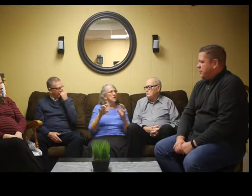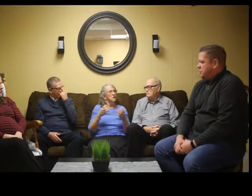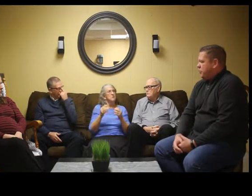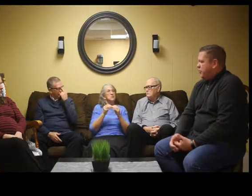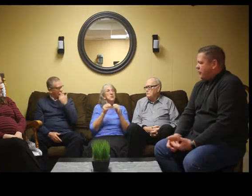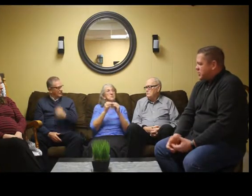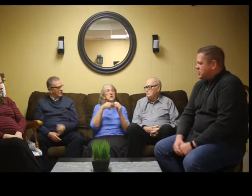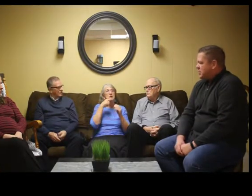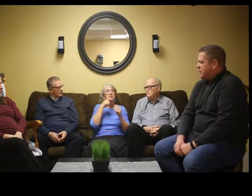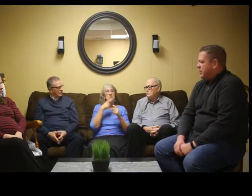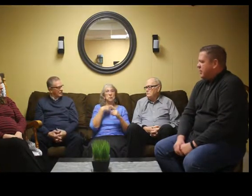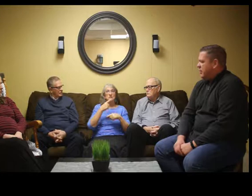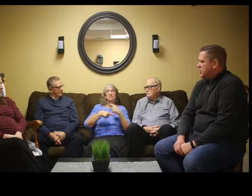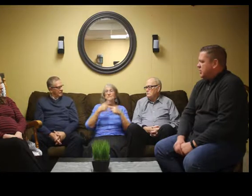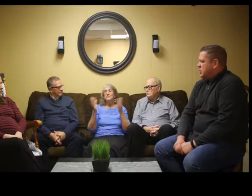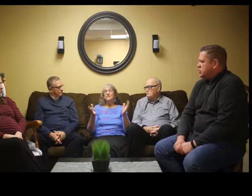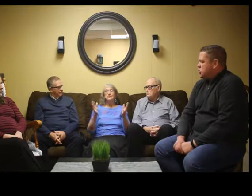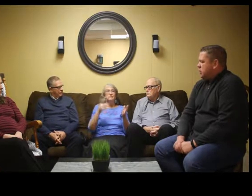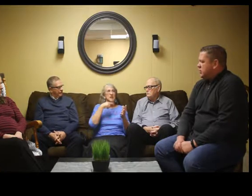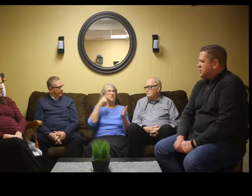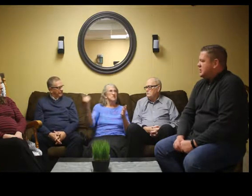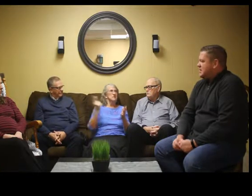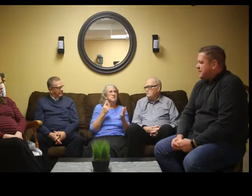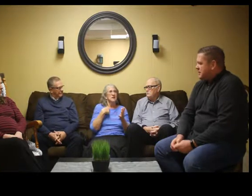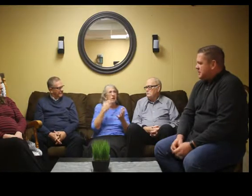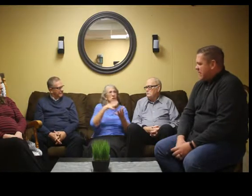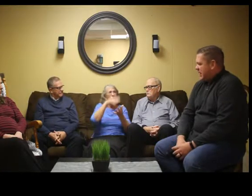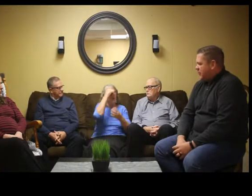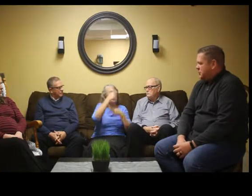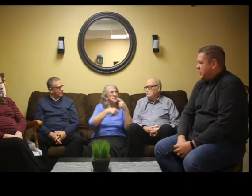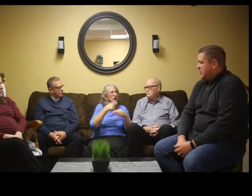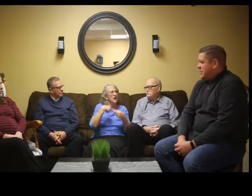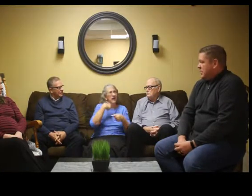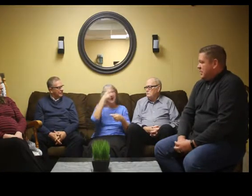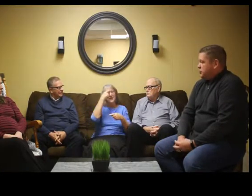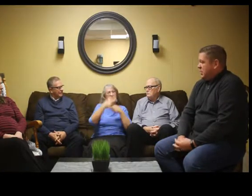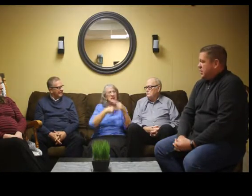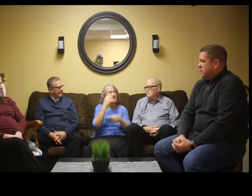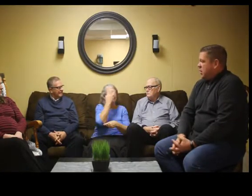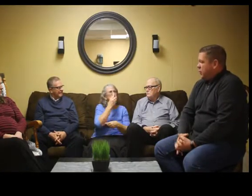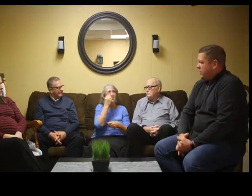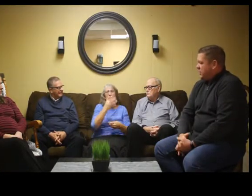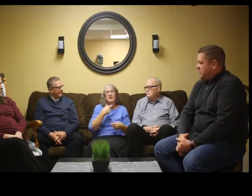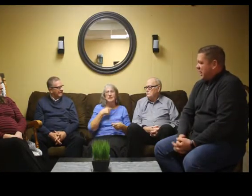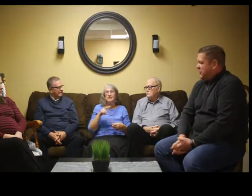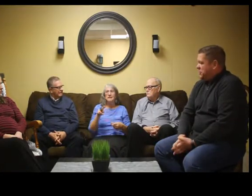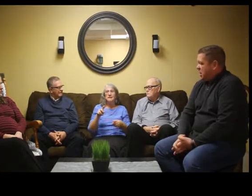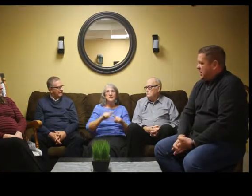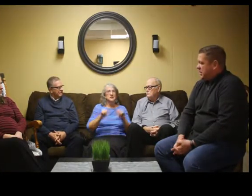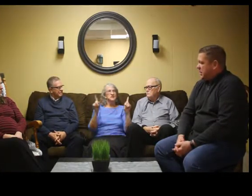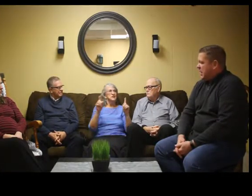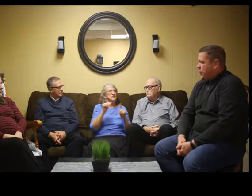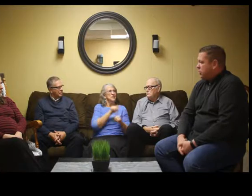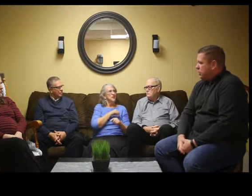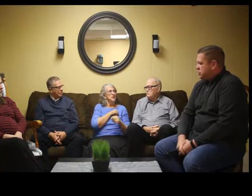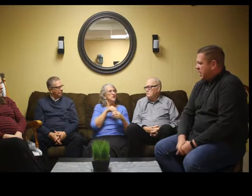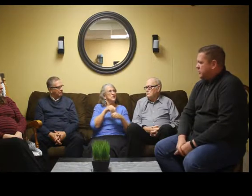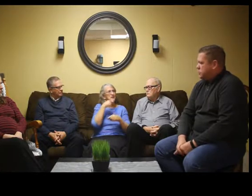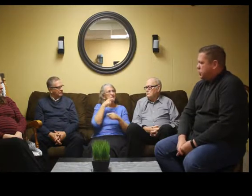was more progression, and America started to accept sign language. And it's really come a long way from sign language is ugly to, man, I want to learn sign language. It's beautiful.